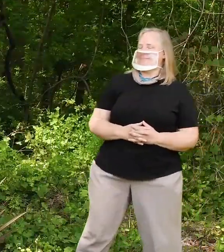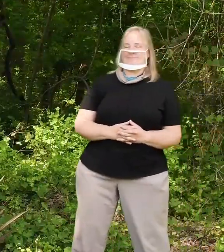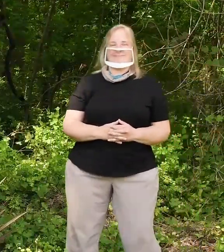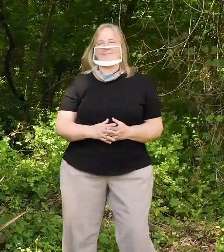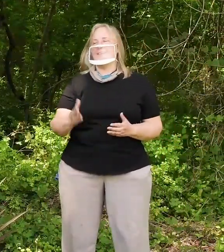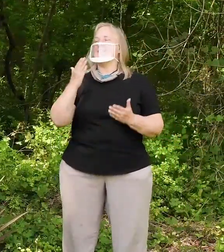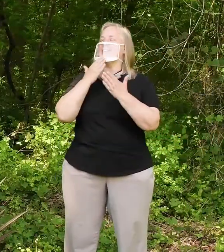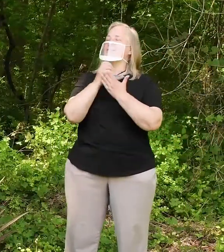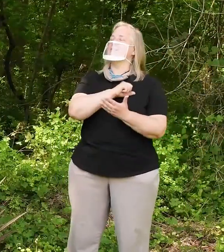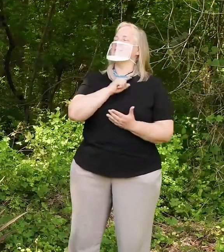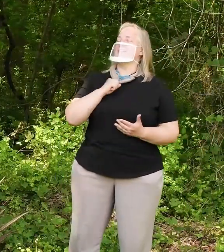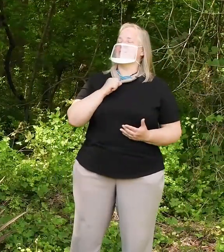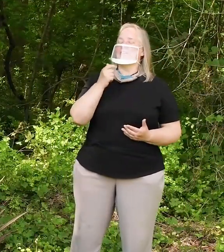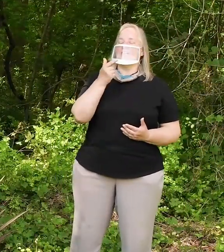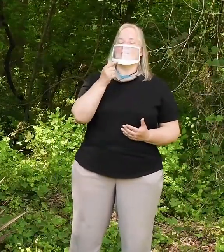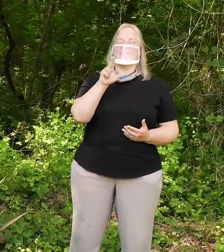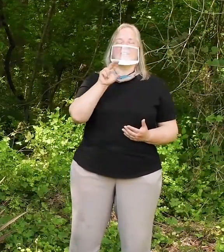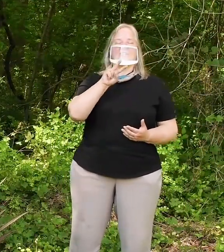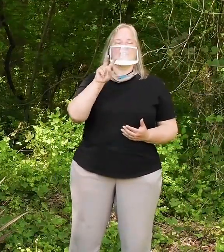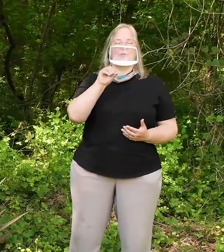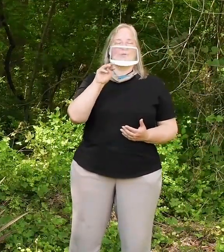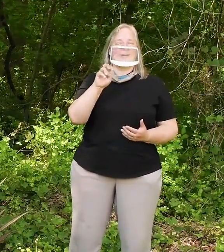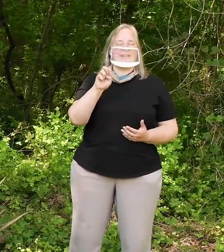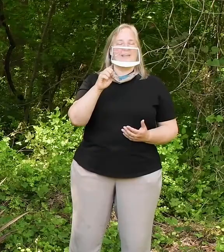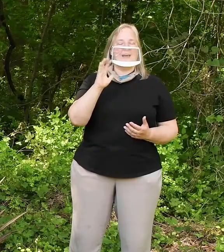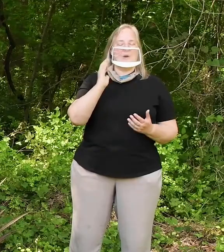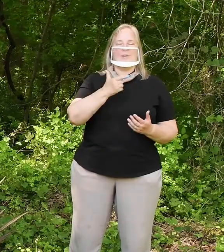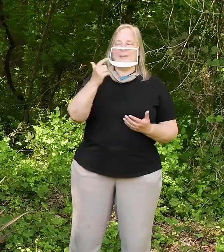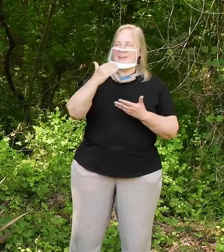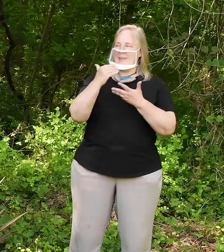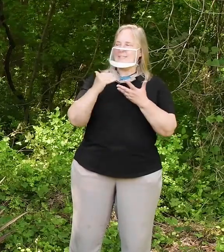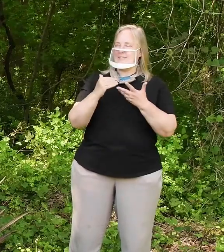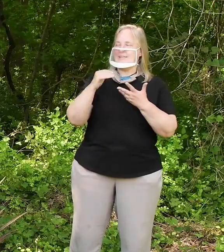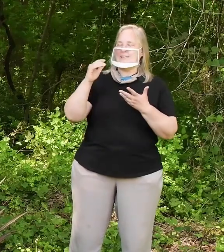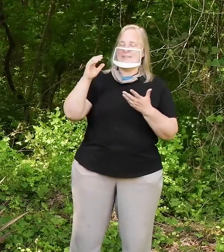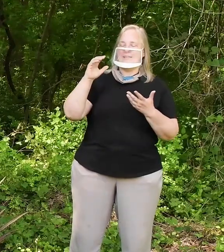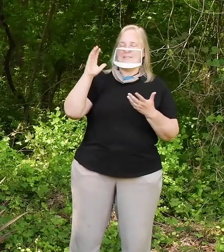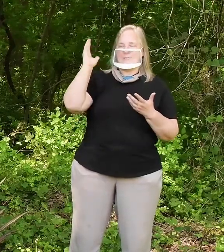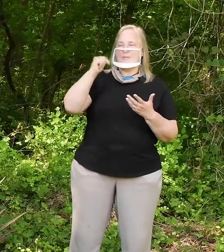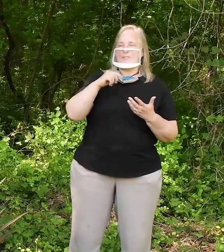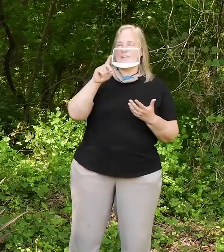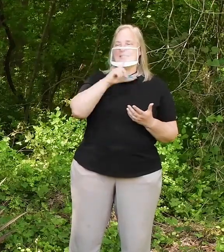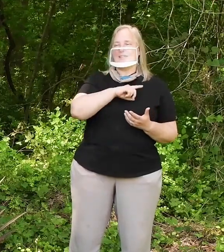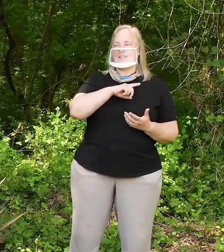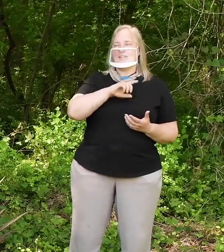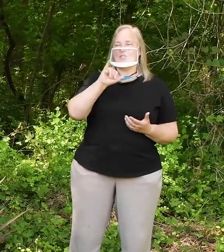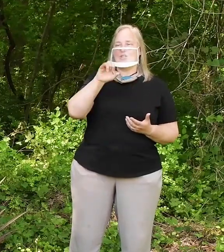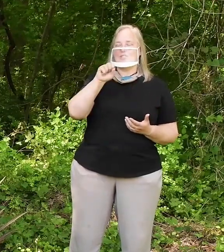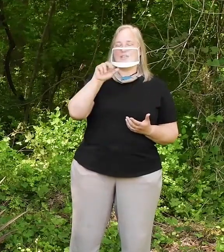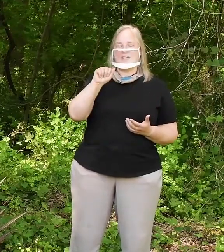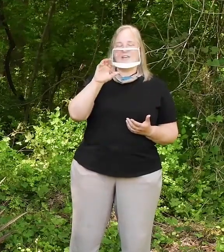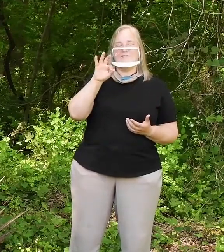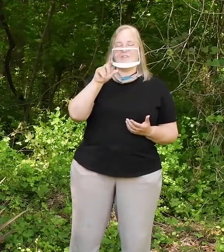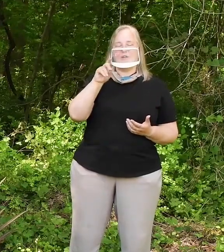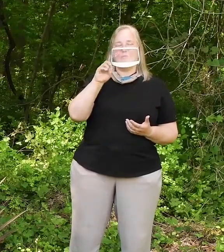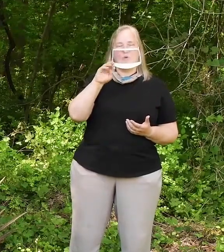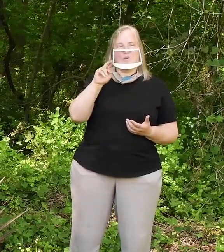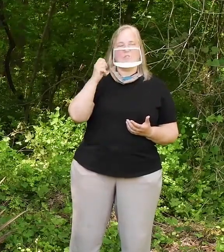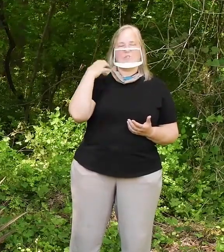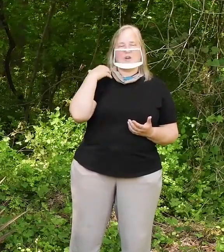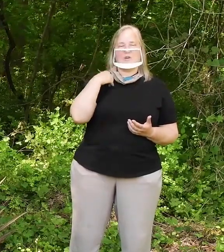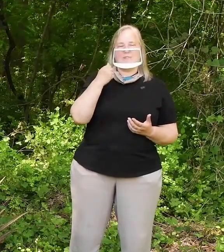Thank you, Senator Gazzoni. Our next speaker is Delegate Jessica Feldmark, chair of the Howard County House Delegation.